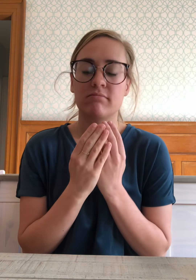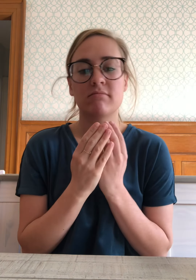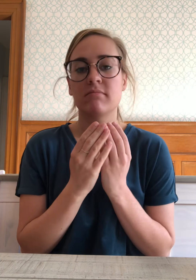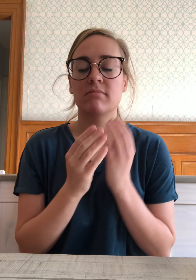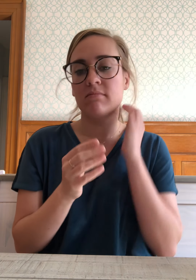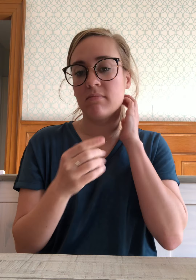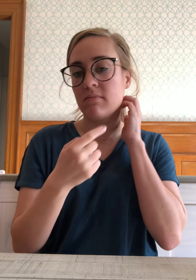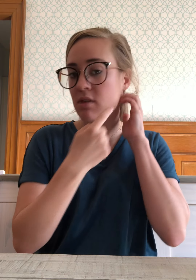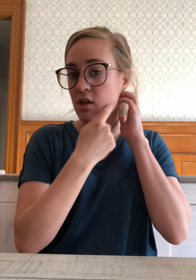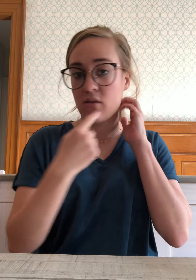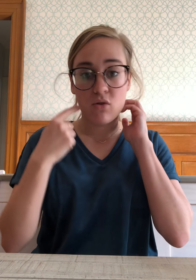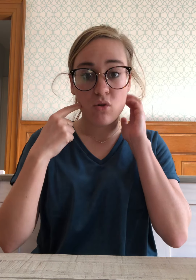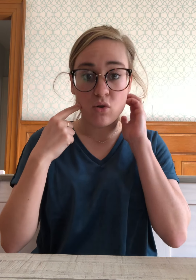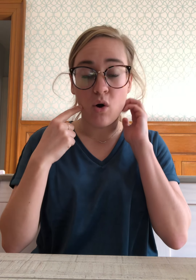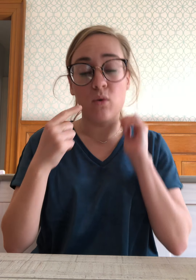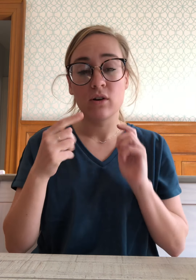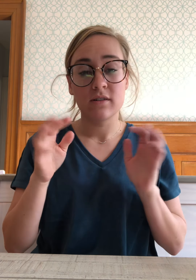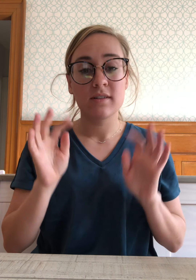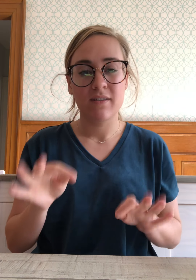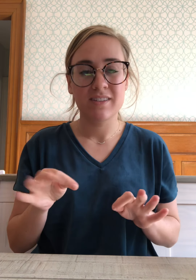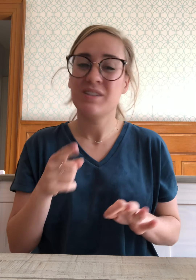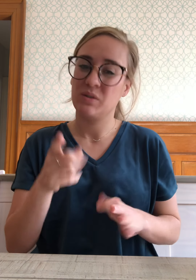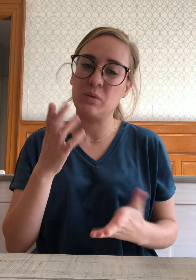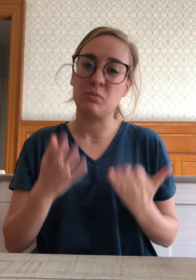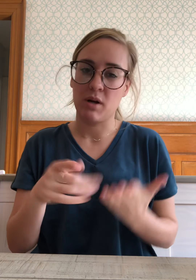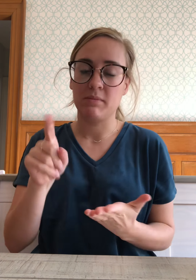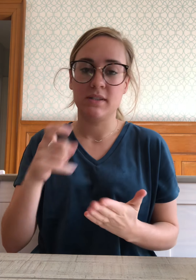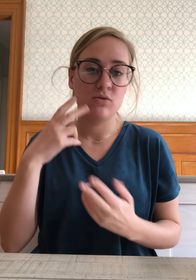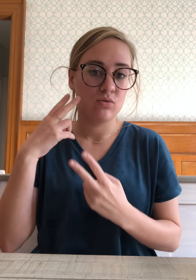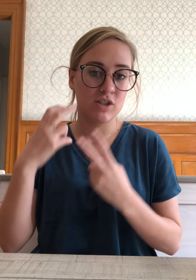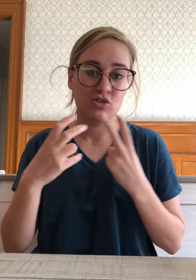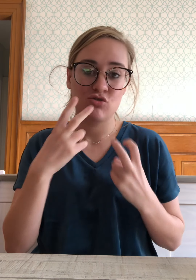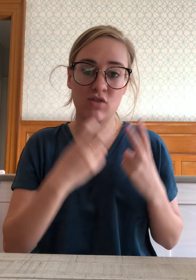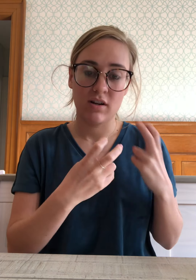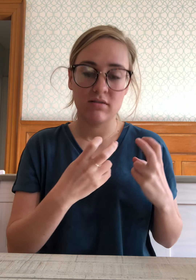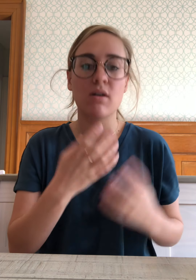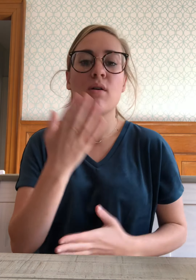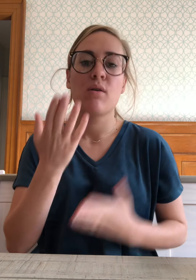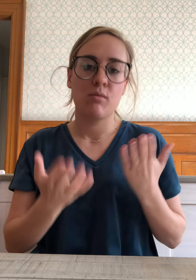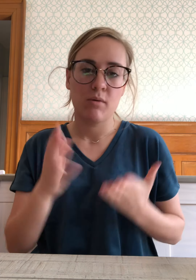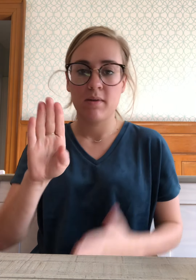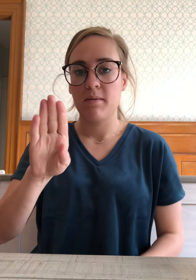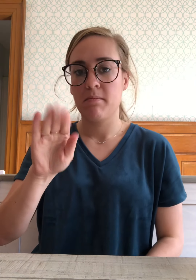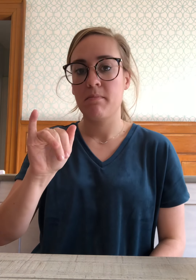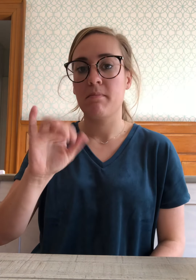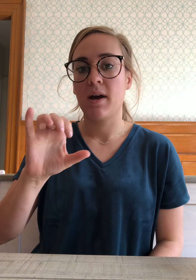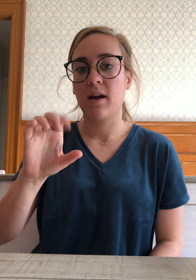you are extracting teeth. You are extracting most likely bicuspids.